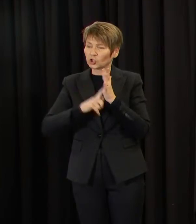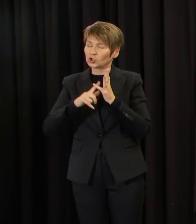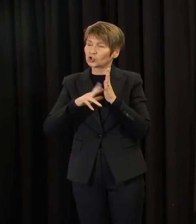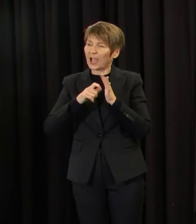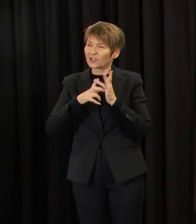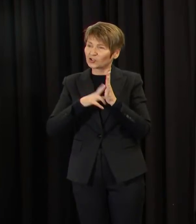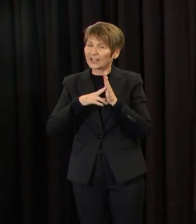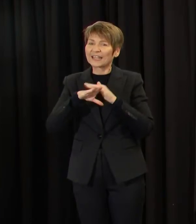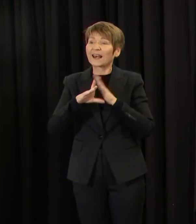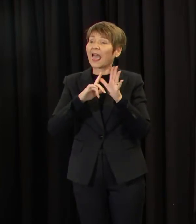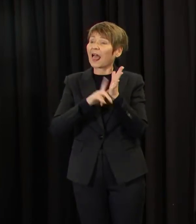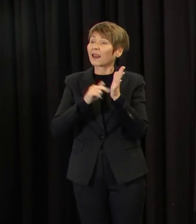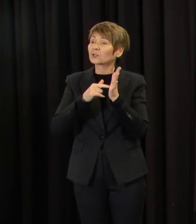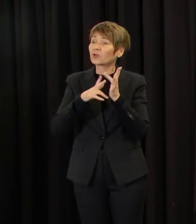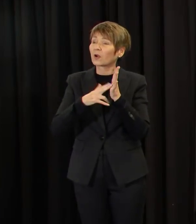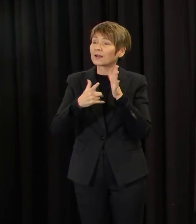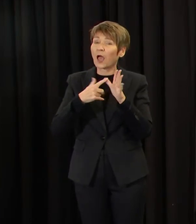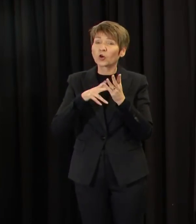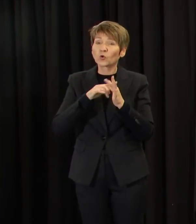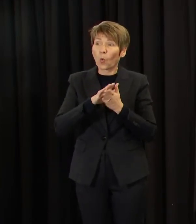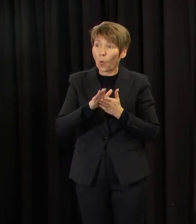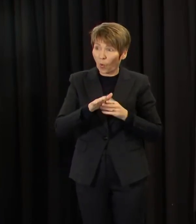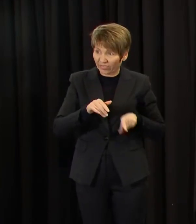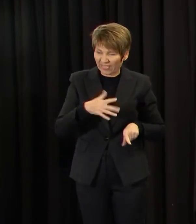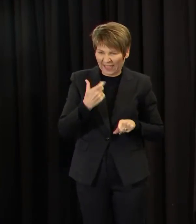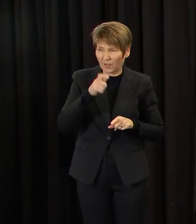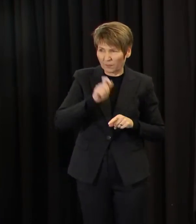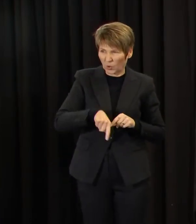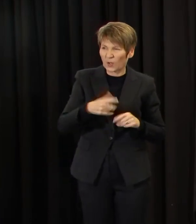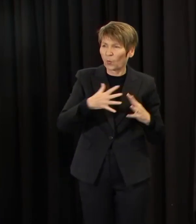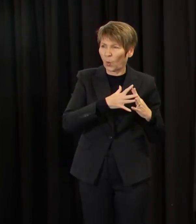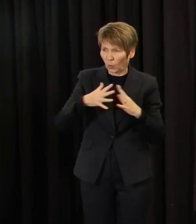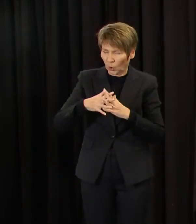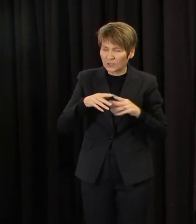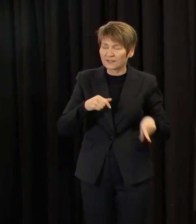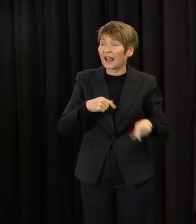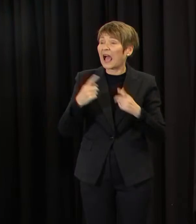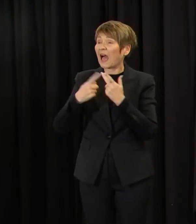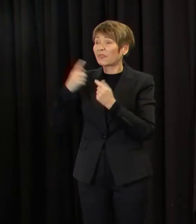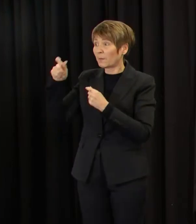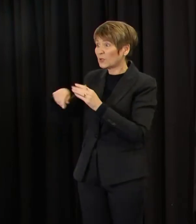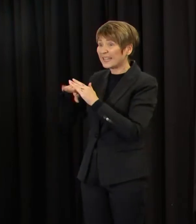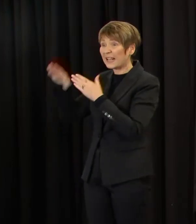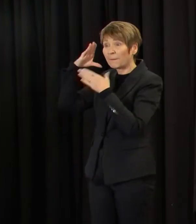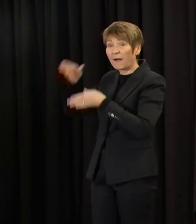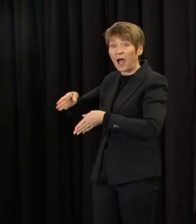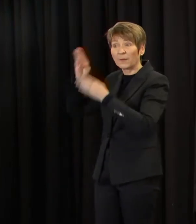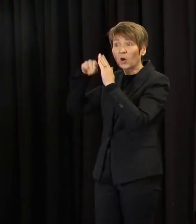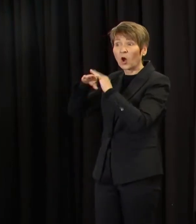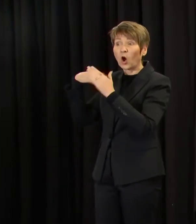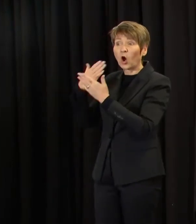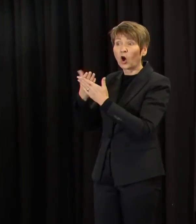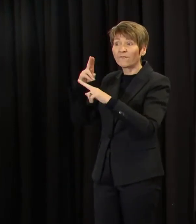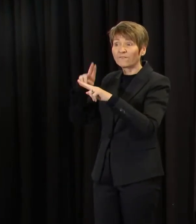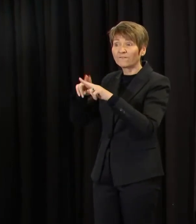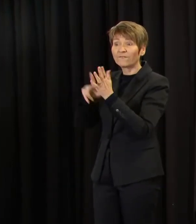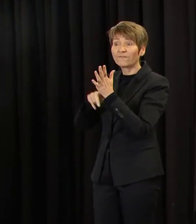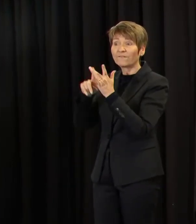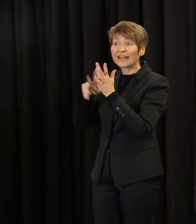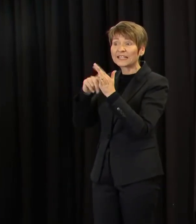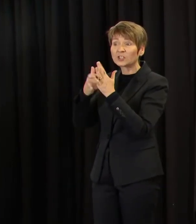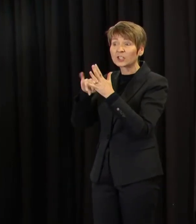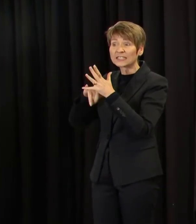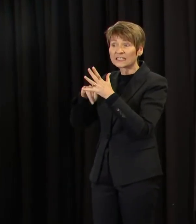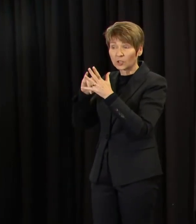we mentioned a few days ago. We have 1 case in an apartment building on Flinders Street where we have seen a previous case, and that's really come through